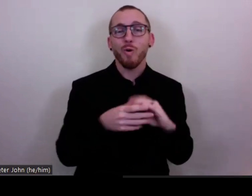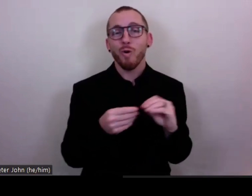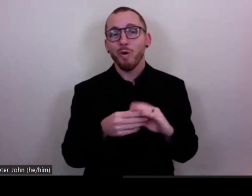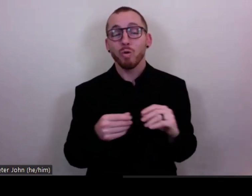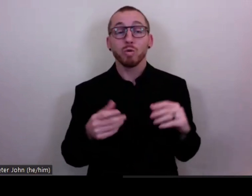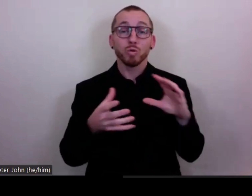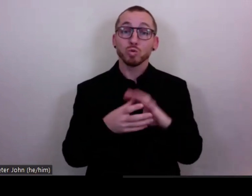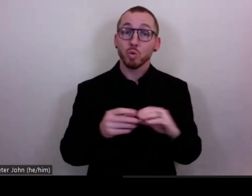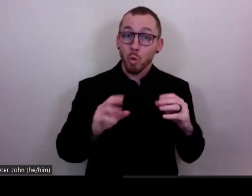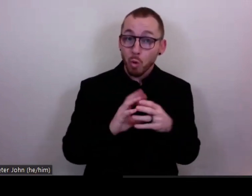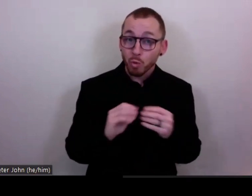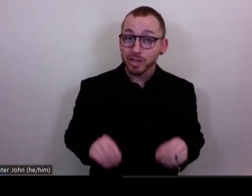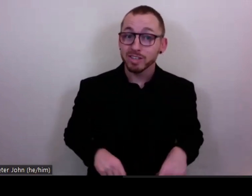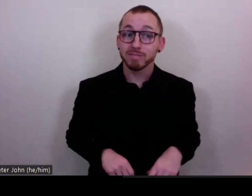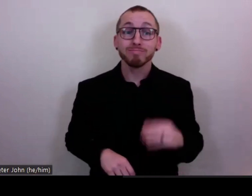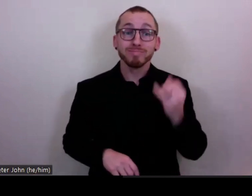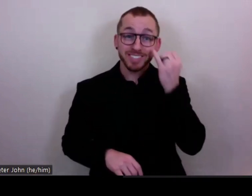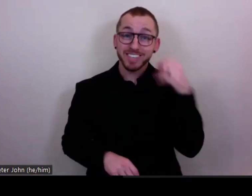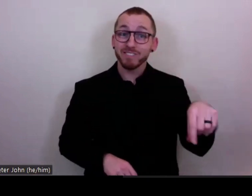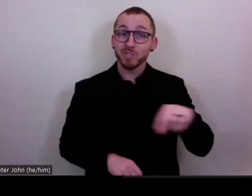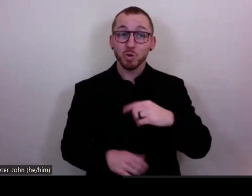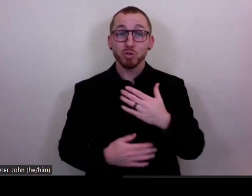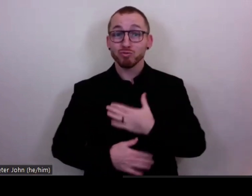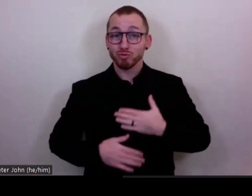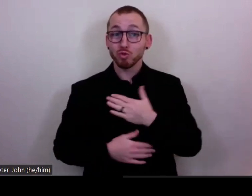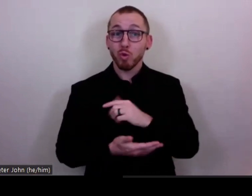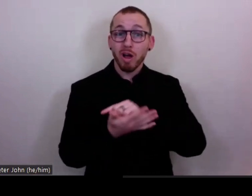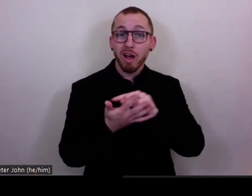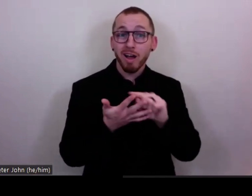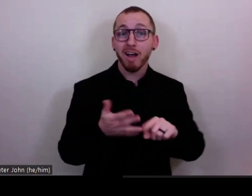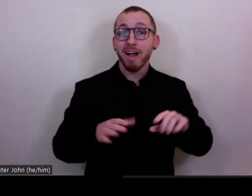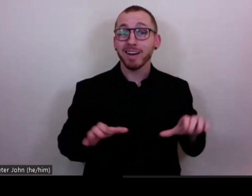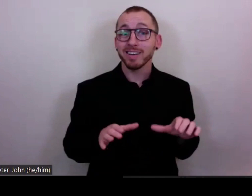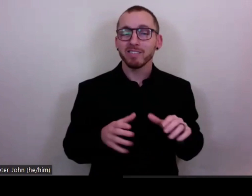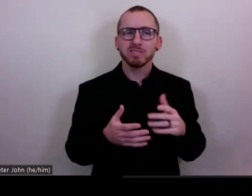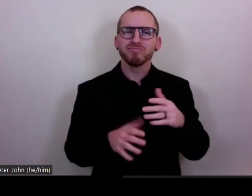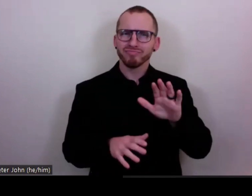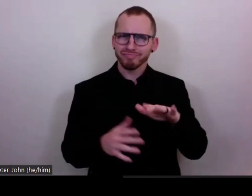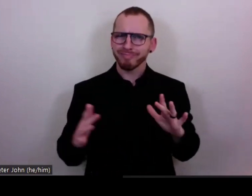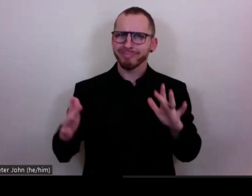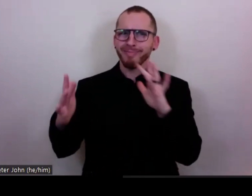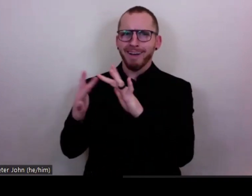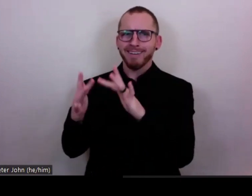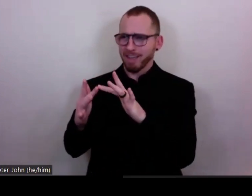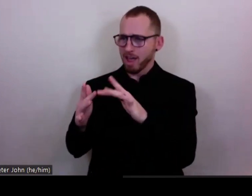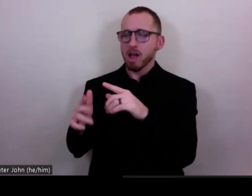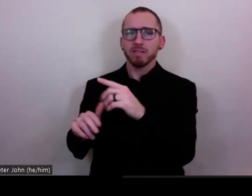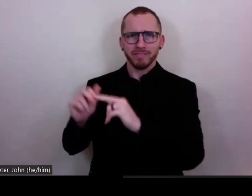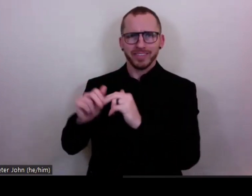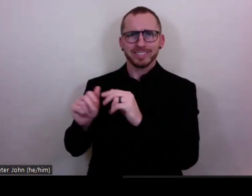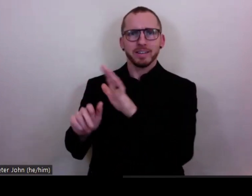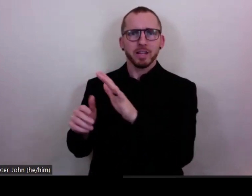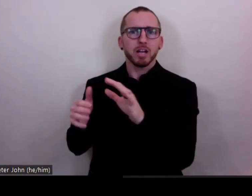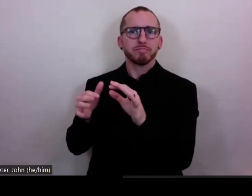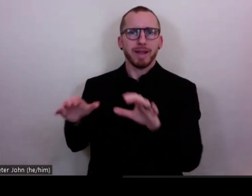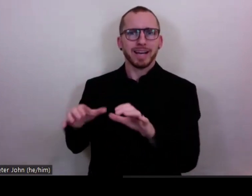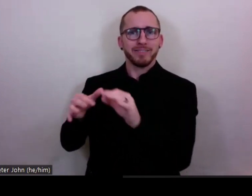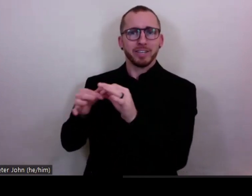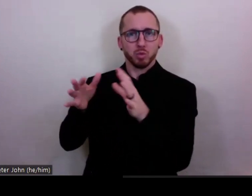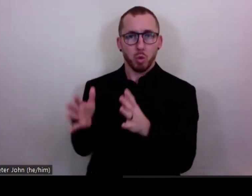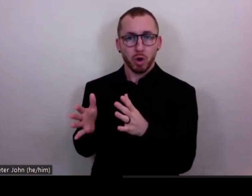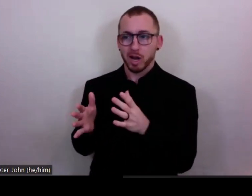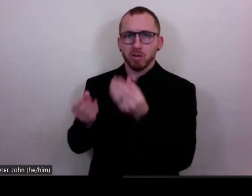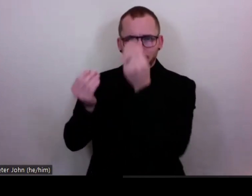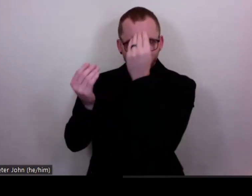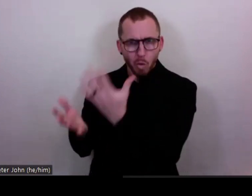story, let the activities director in the facility know that you're available to help with that. You'd be